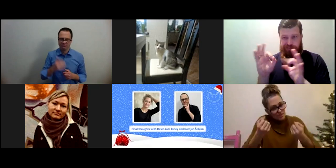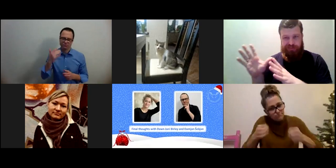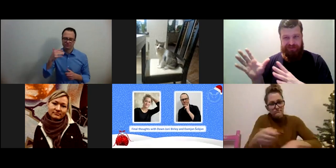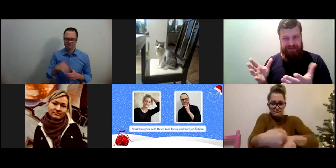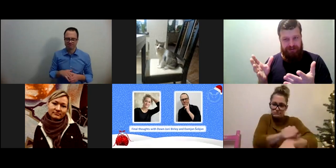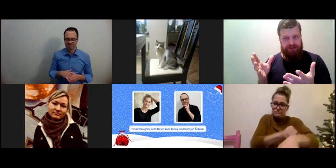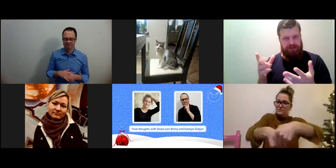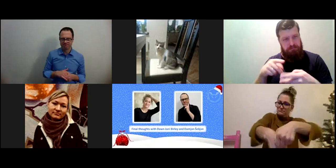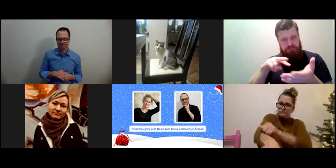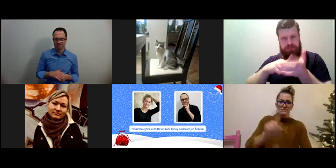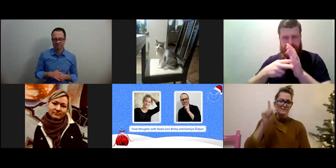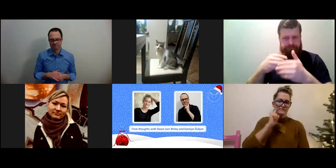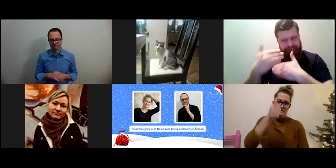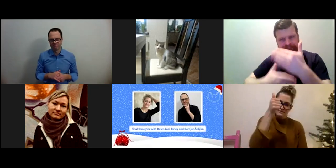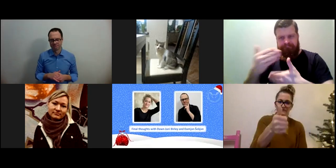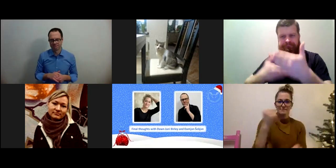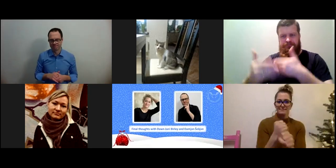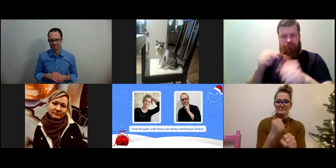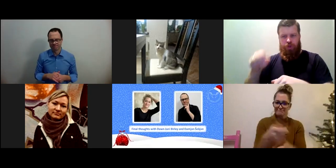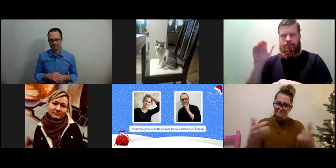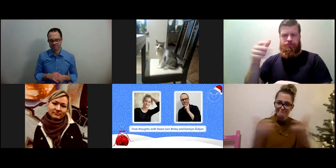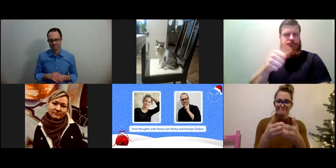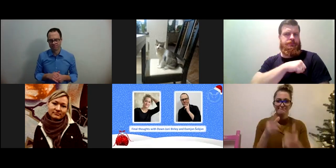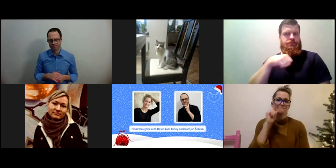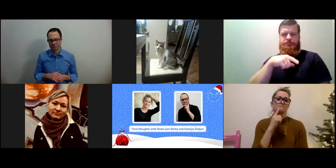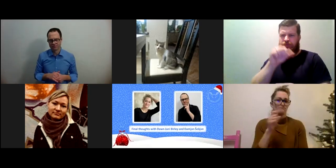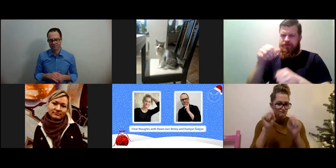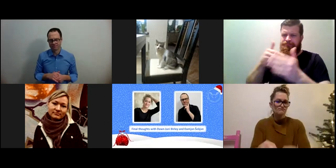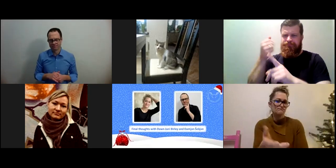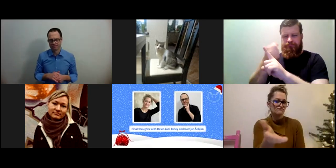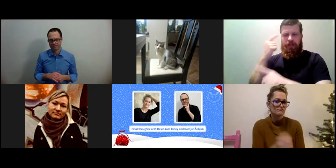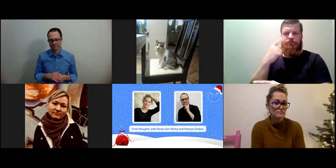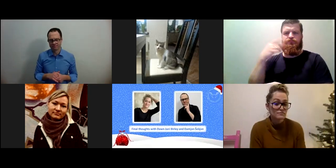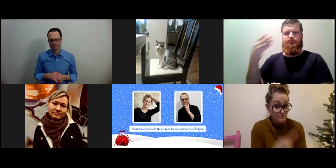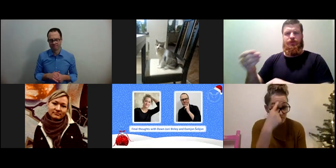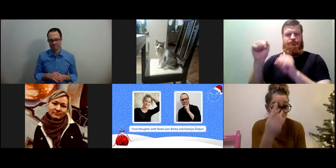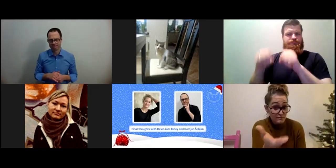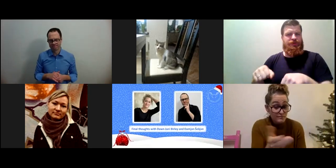So maybe we can create standards and suggestions